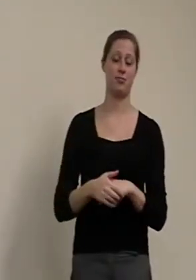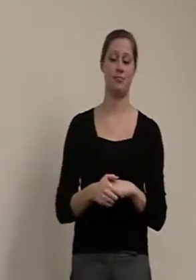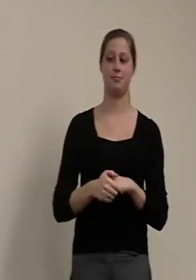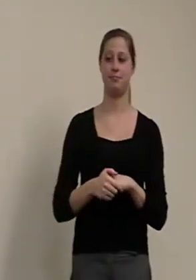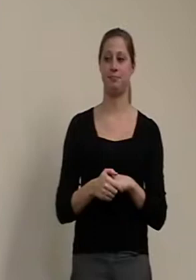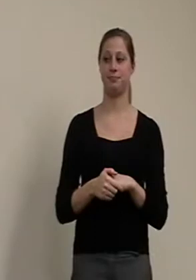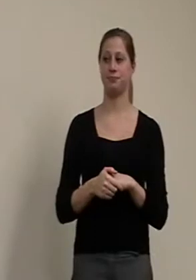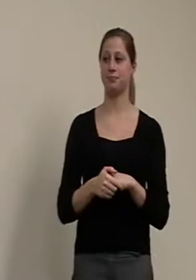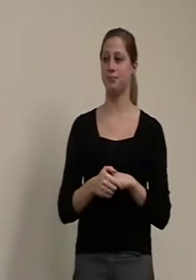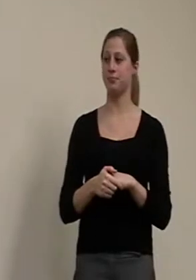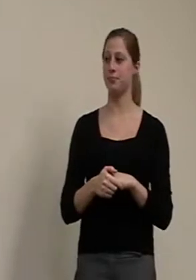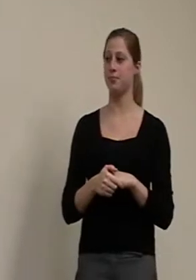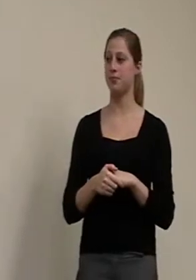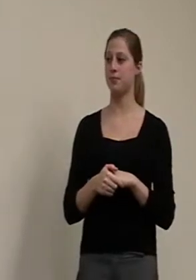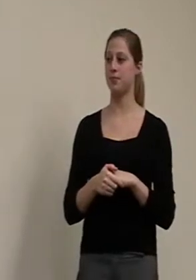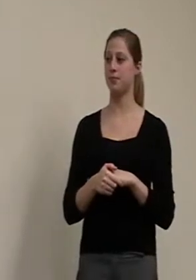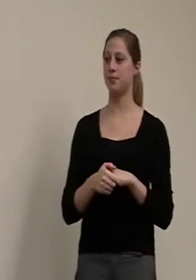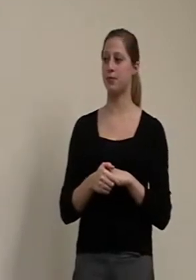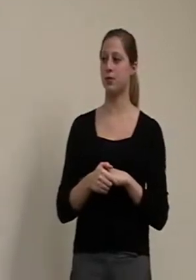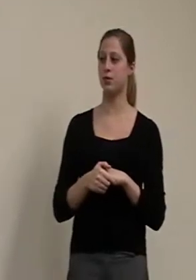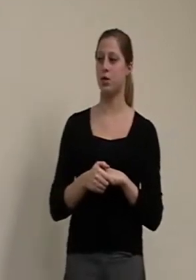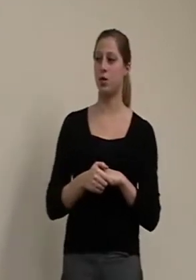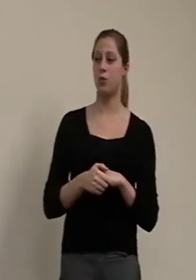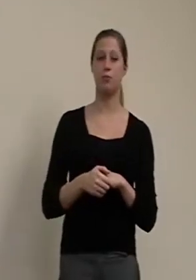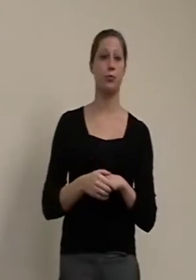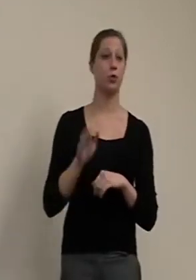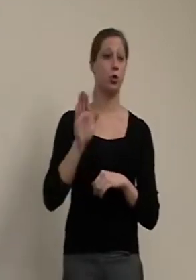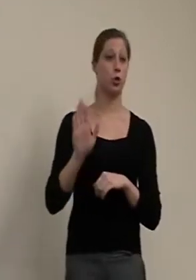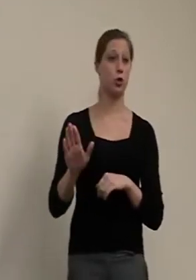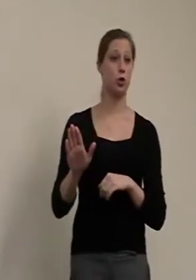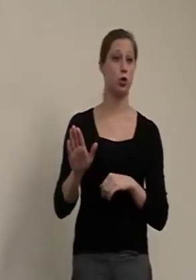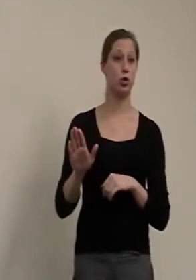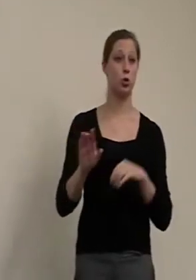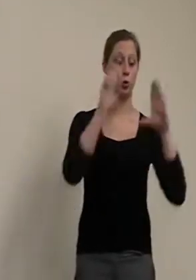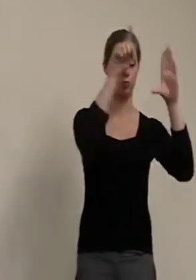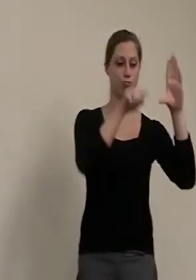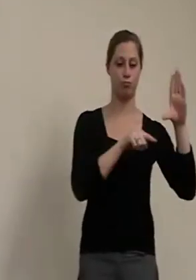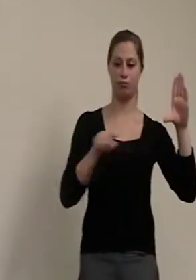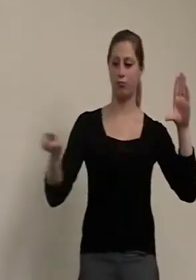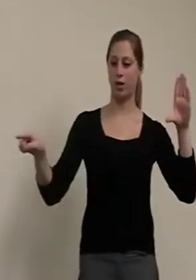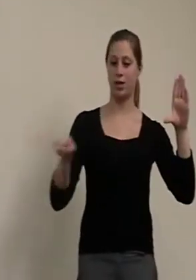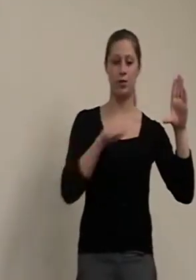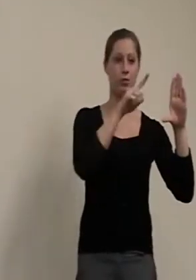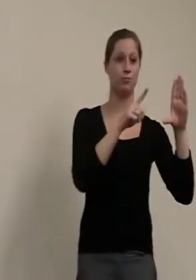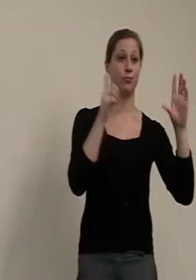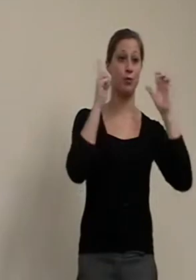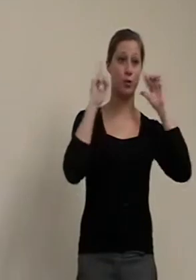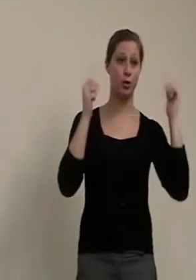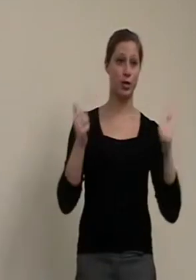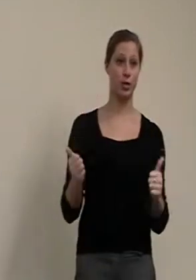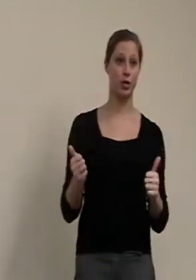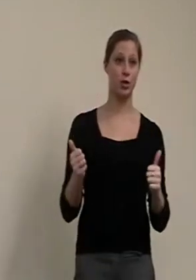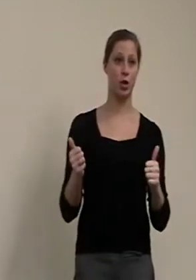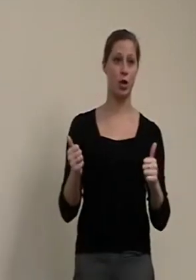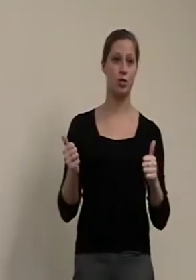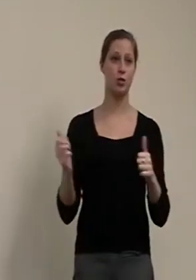Okay. The range of hearing loss is relative to what we consider the normal range of